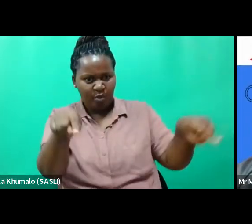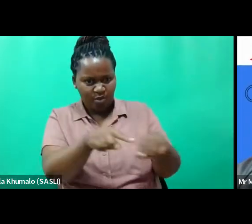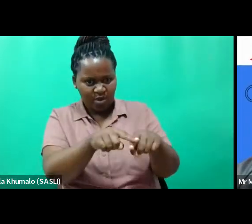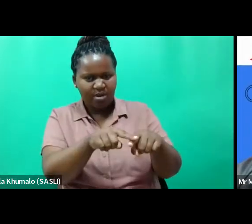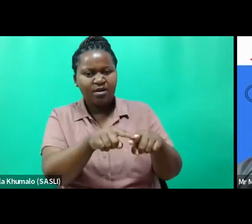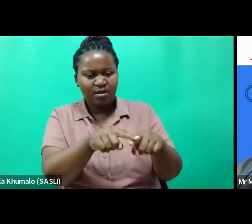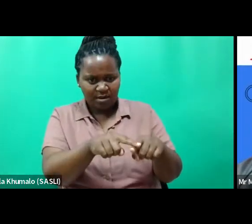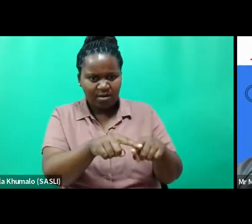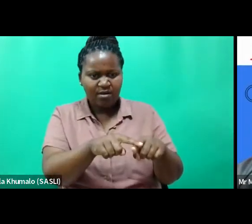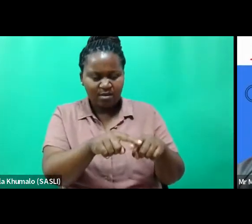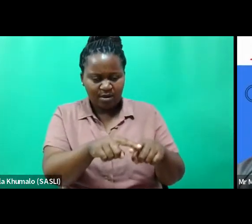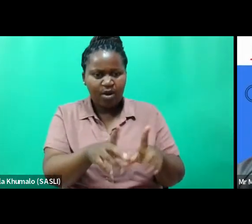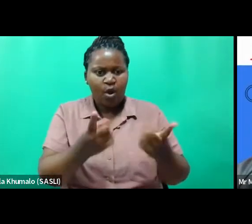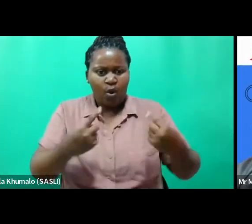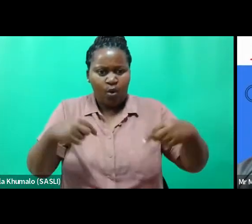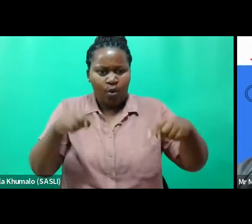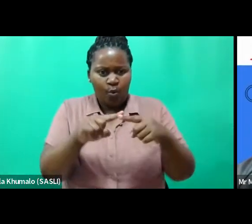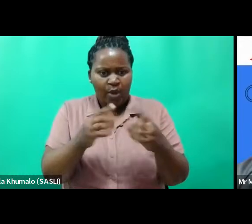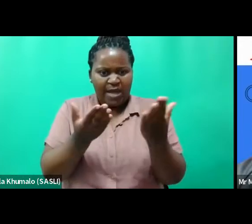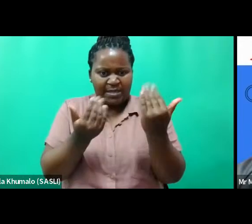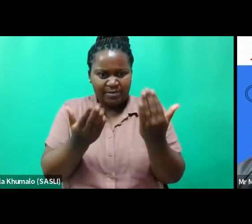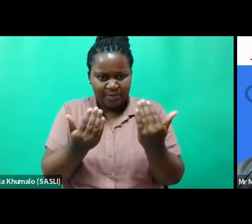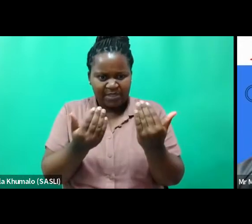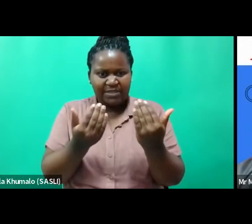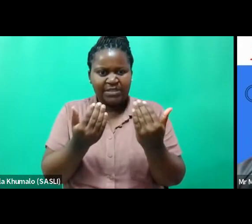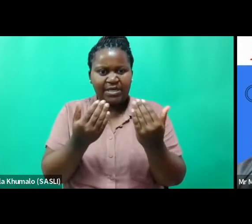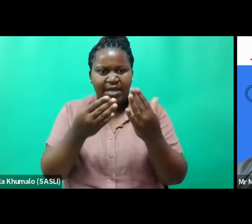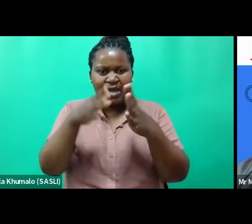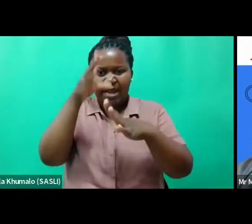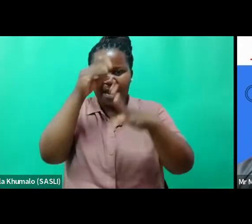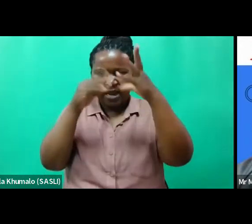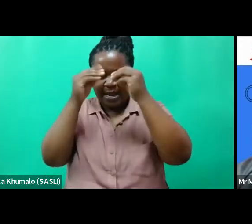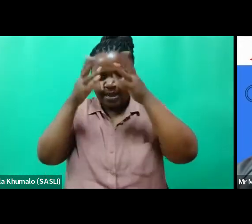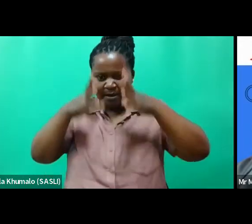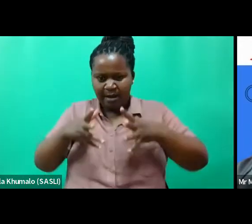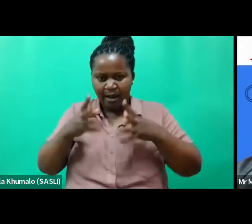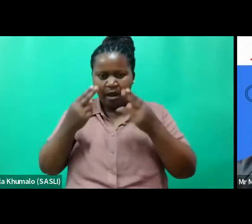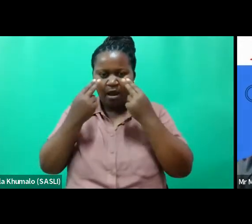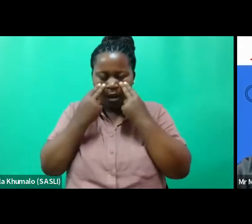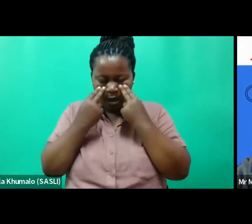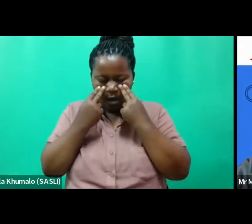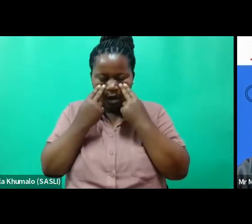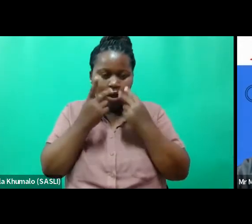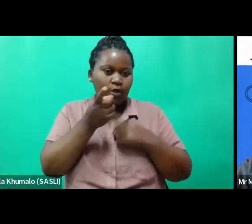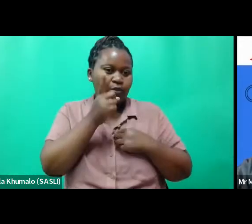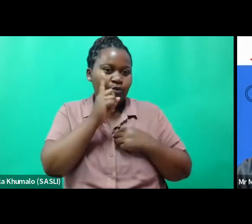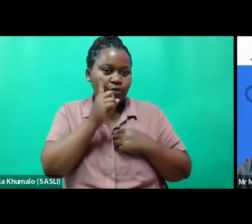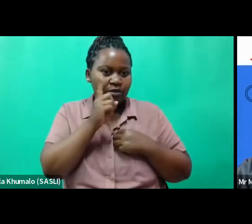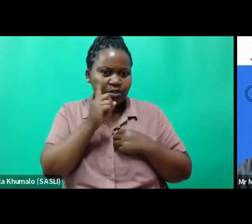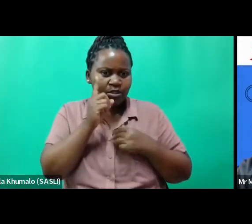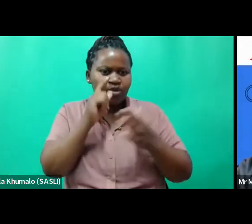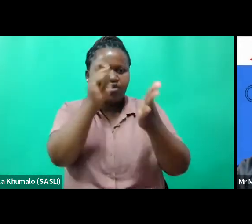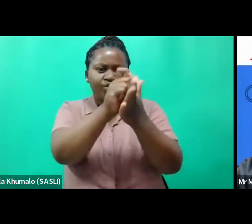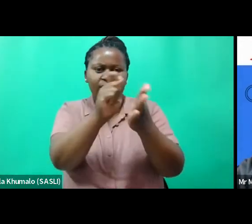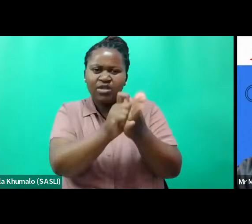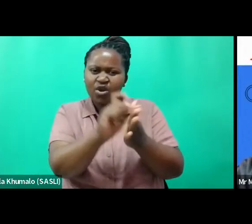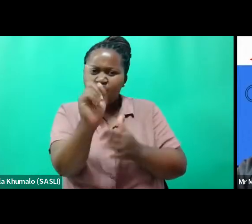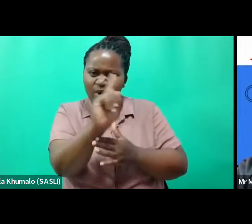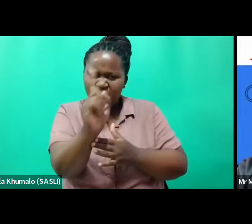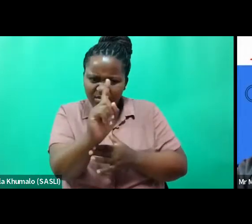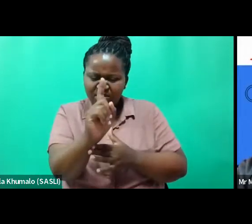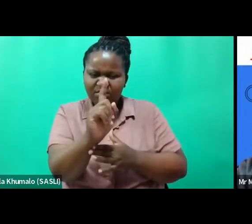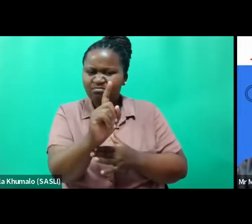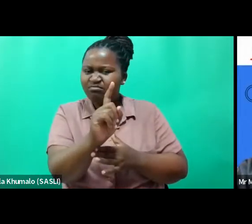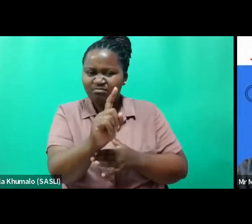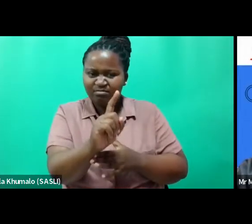we expecting a person, a learner with a visual disability to see what was written on the board, for instance, and to